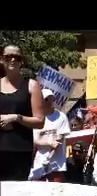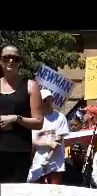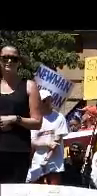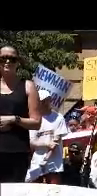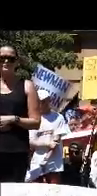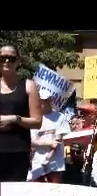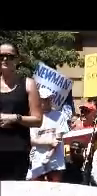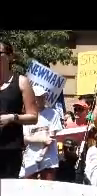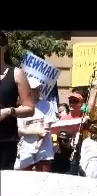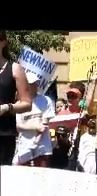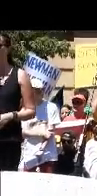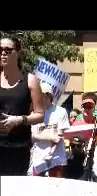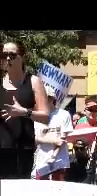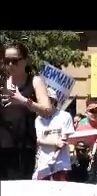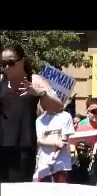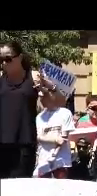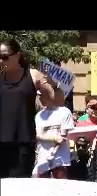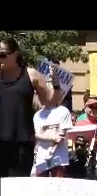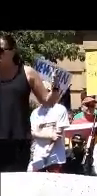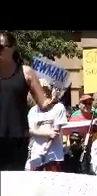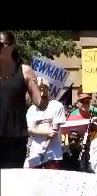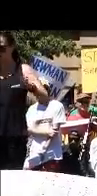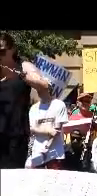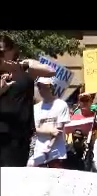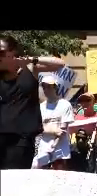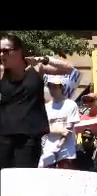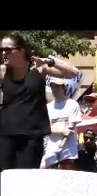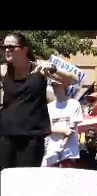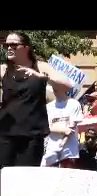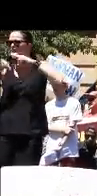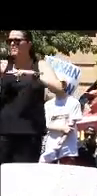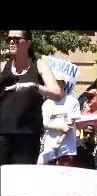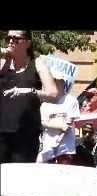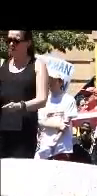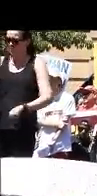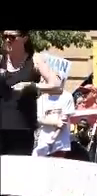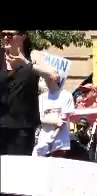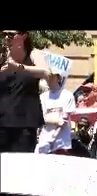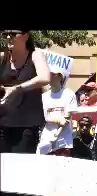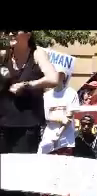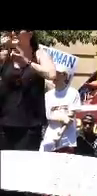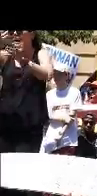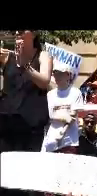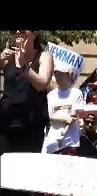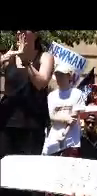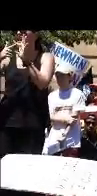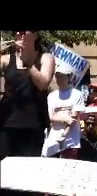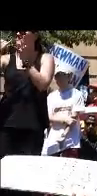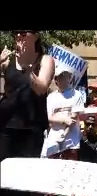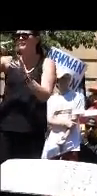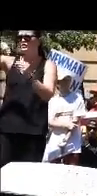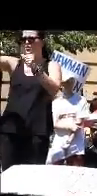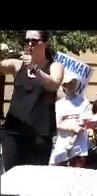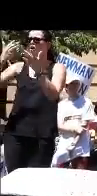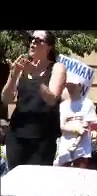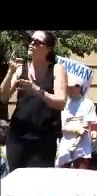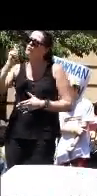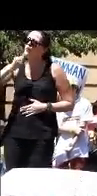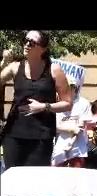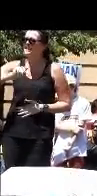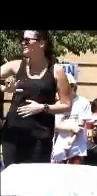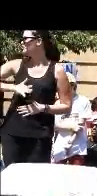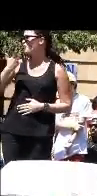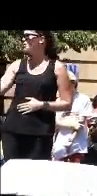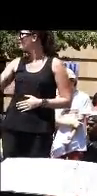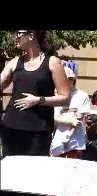We don't want huge port developments that are going to dump millions of tonnes of dredge spoil in the water.